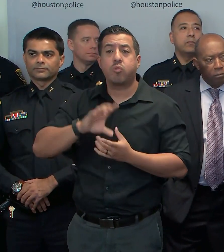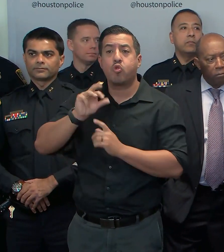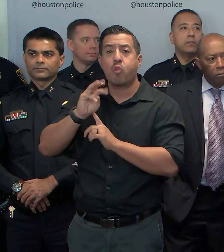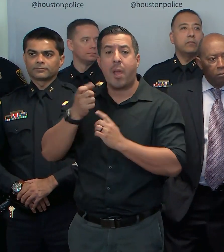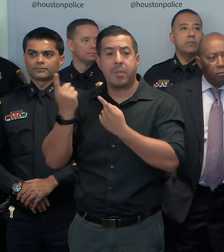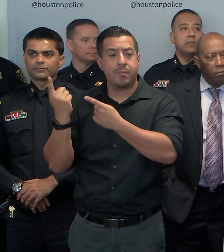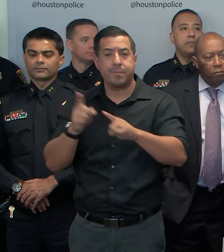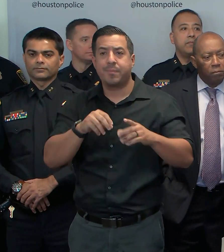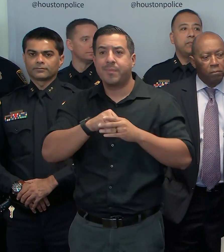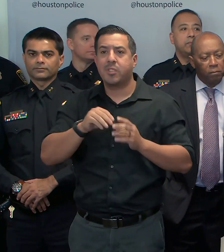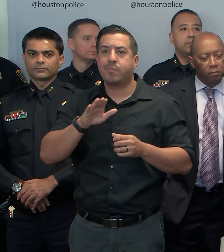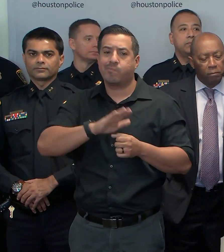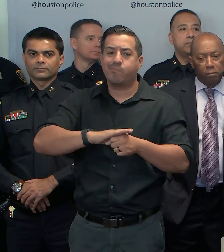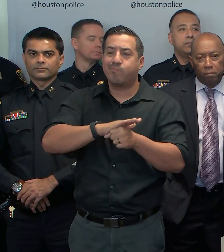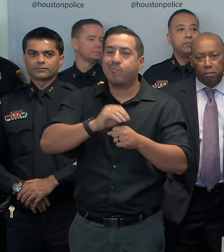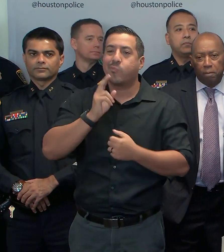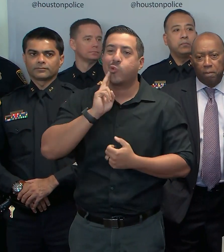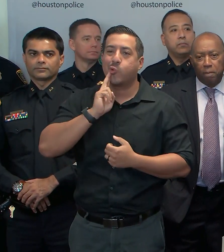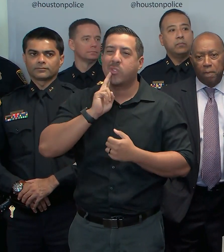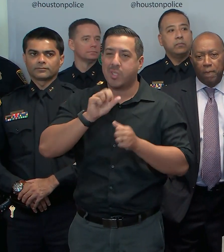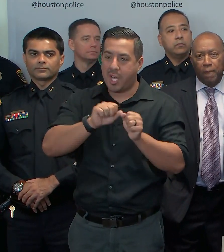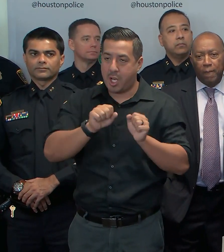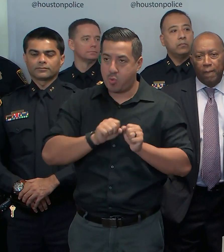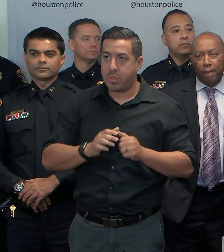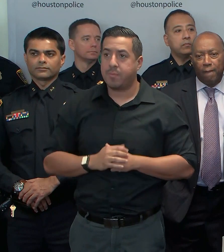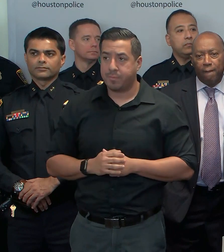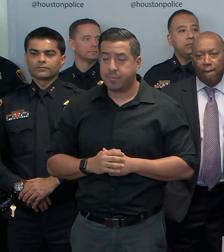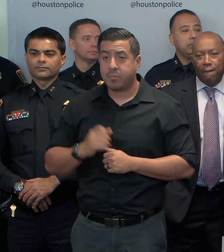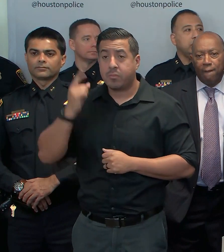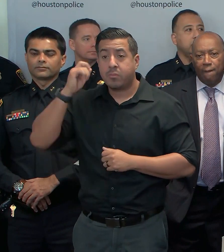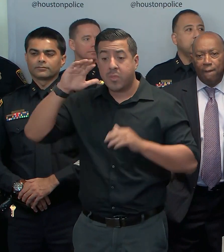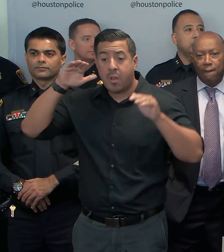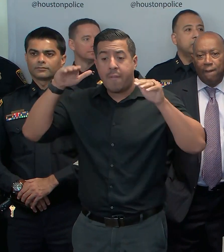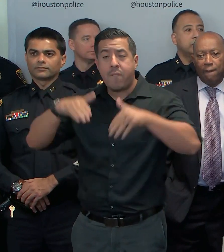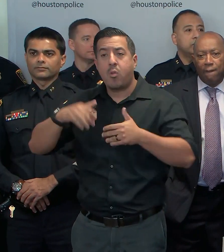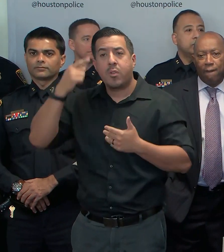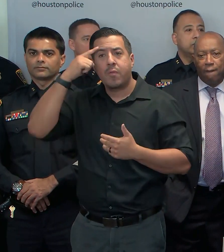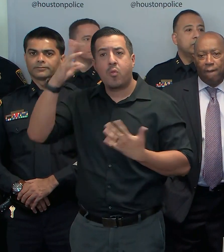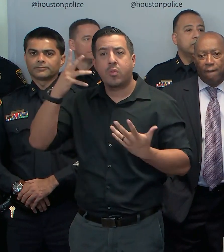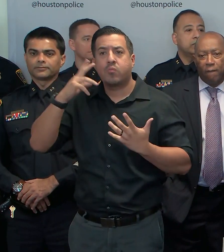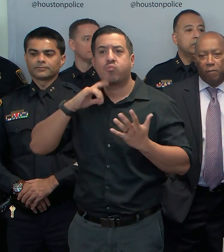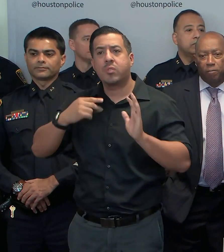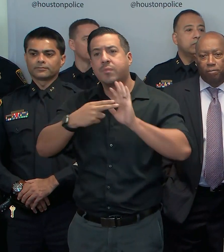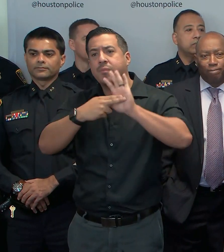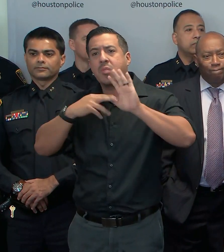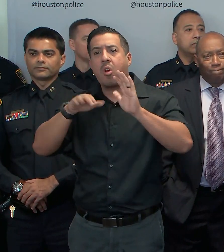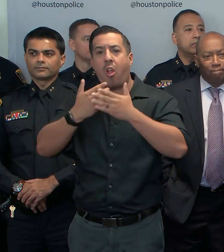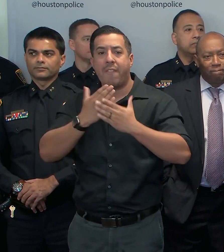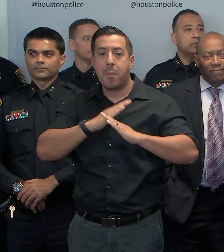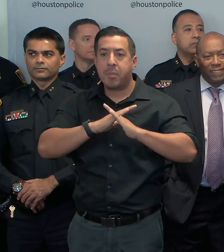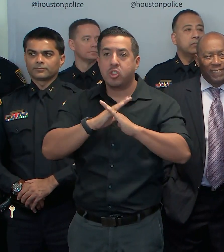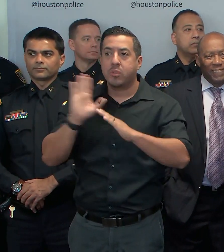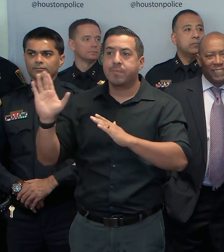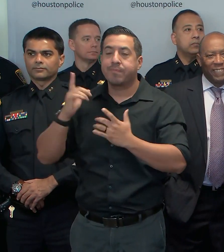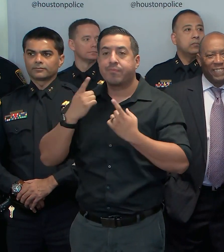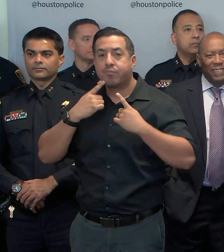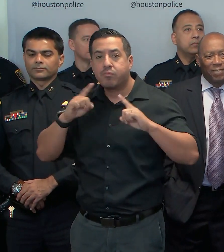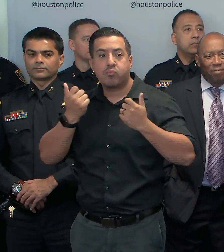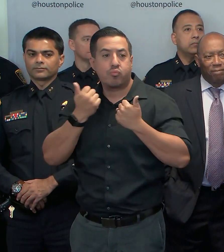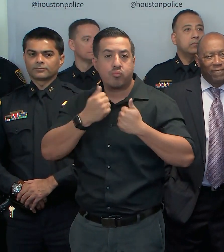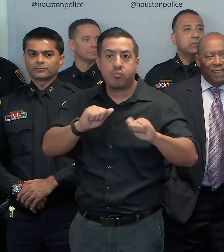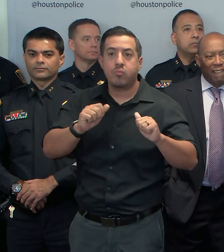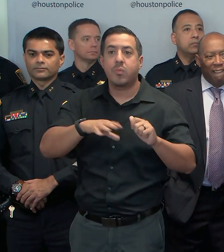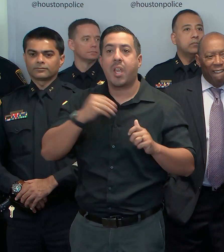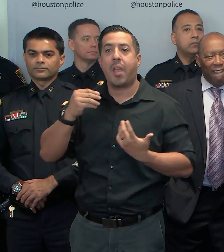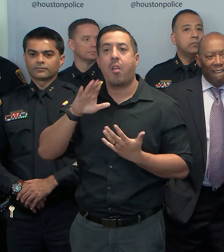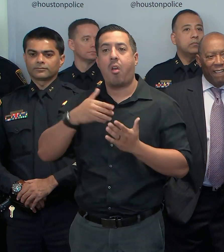occurring throughout the Houston area. The main focus of this campaign is to highlight prevention efforts aimed at the elimination